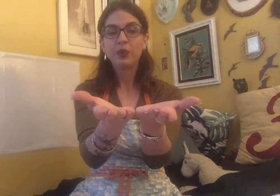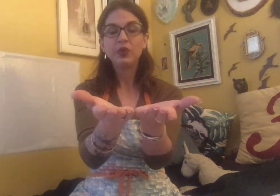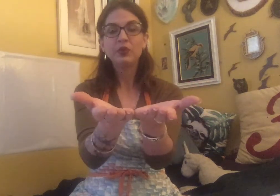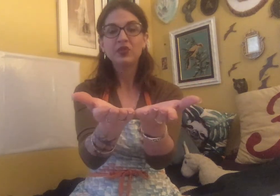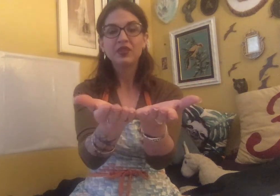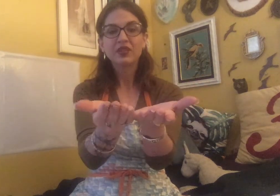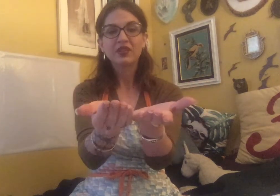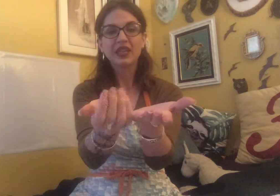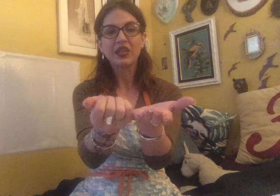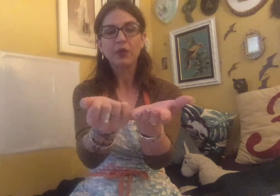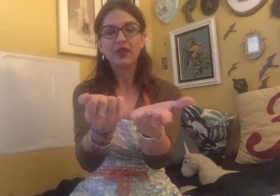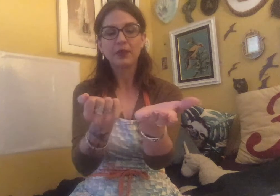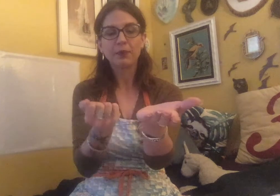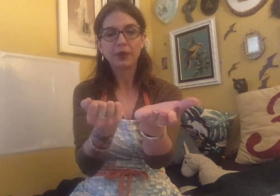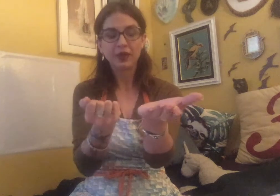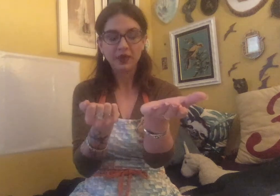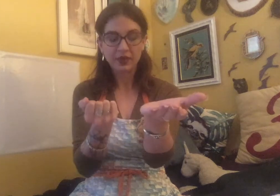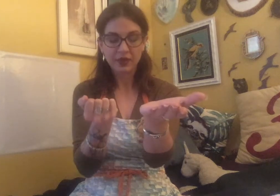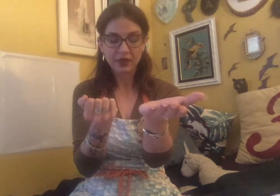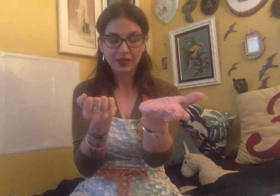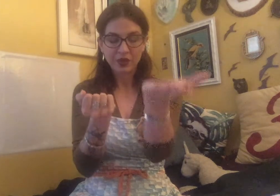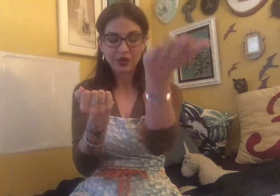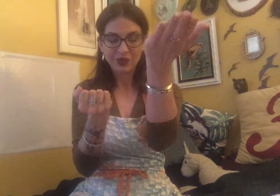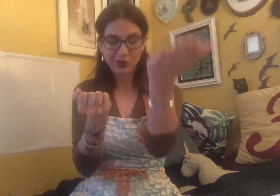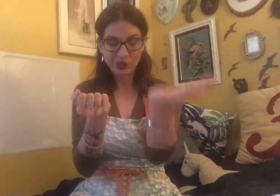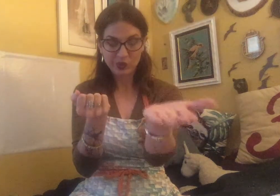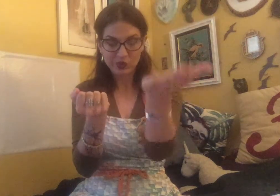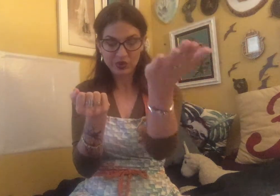Boot. Take away the b. Oot.